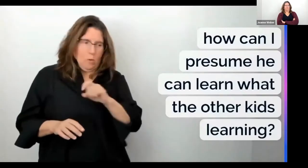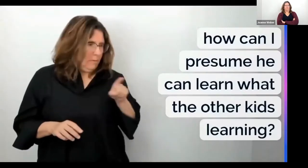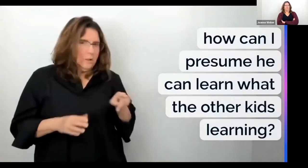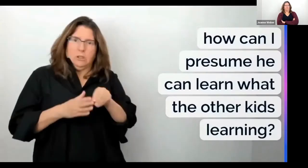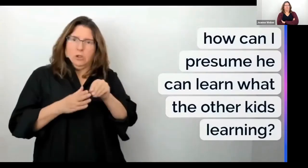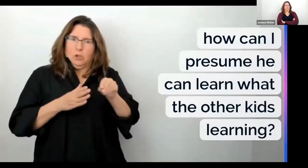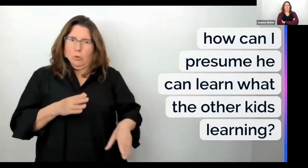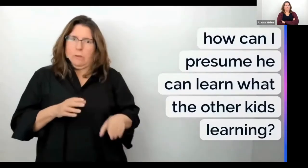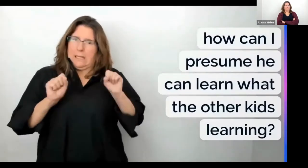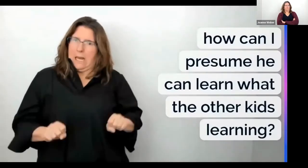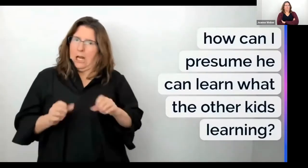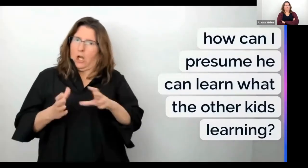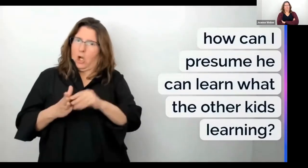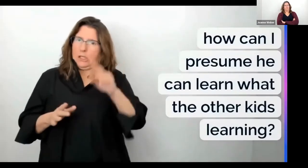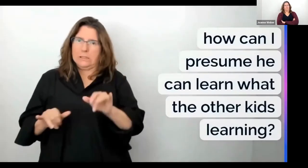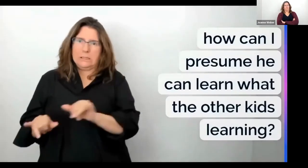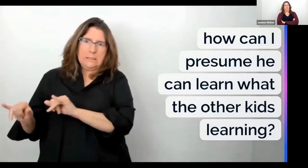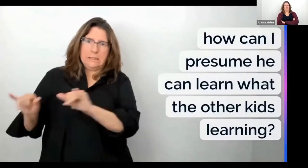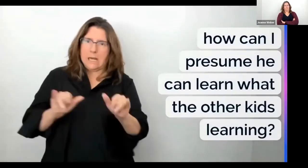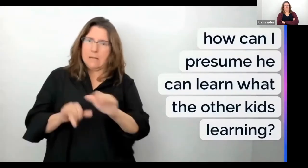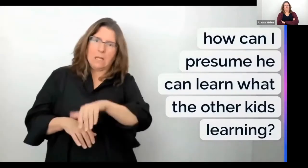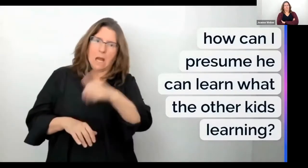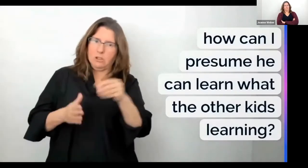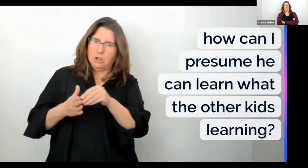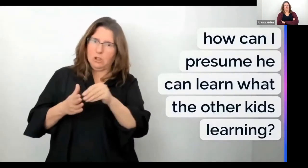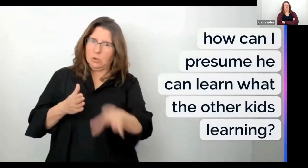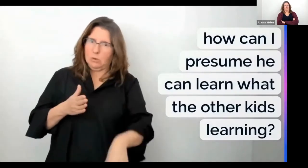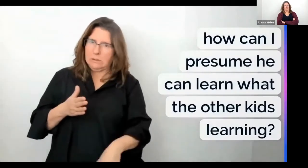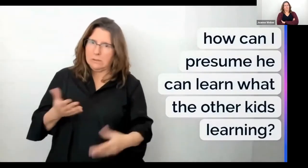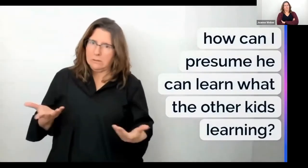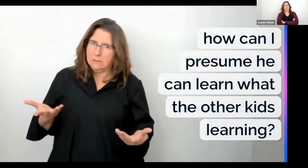how can I presume he can learn what the other kids are learning?